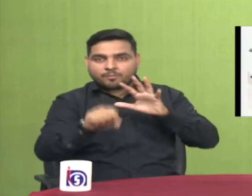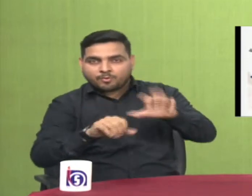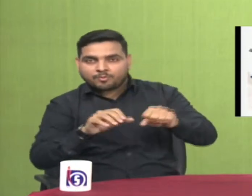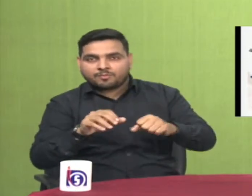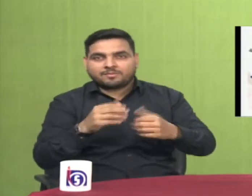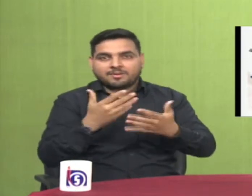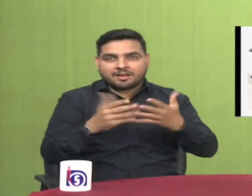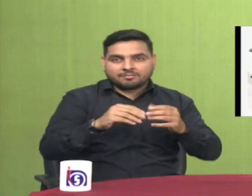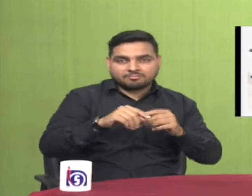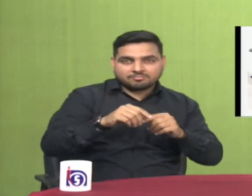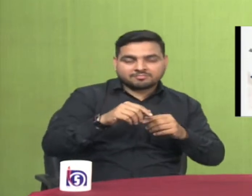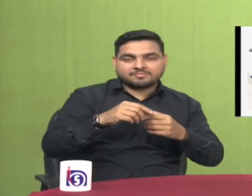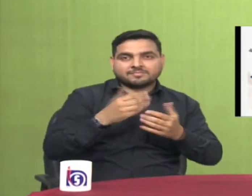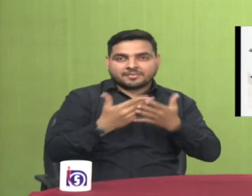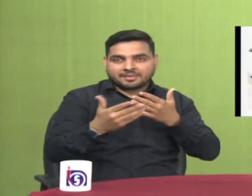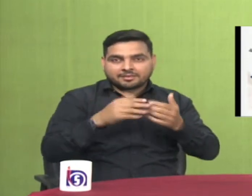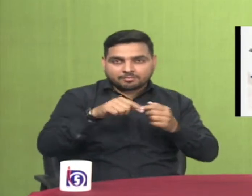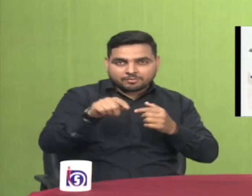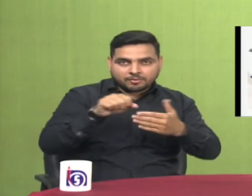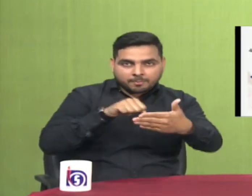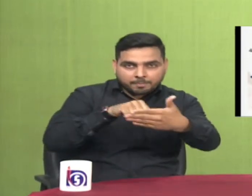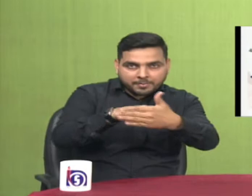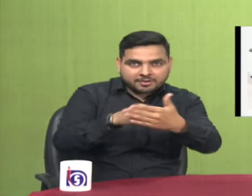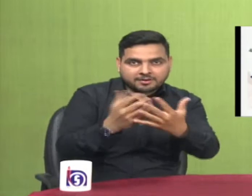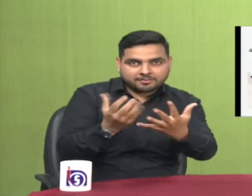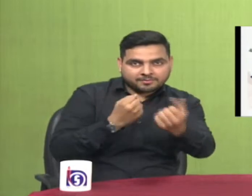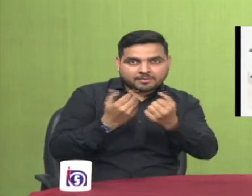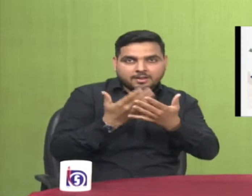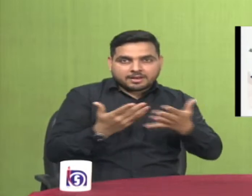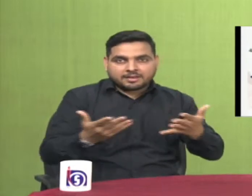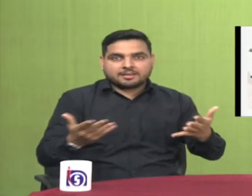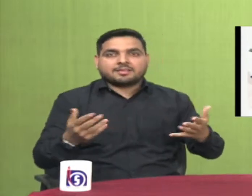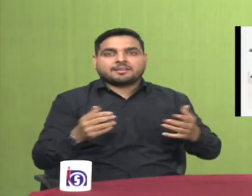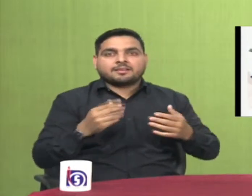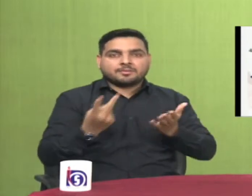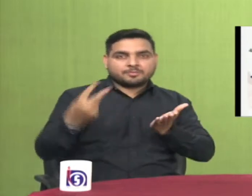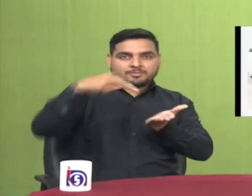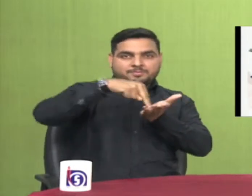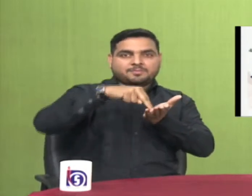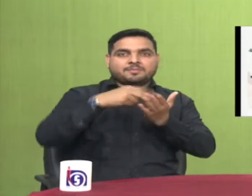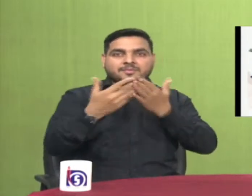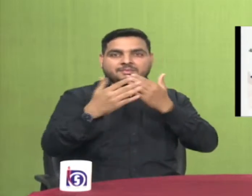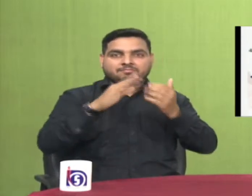holds toys and reaches for objects, raises hands,